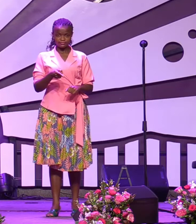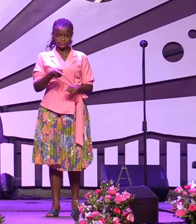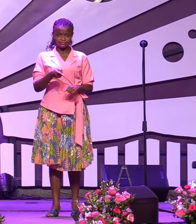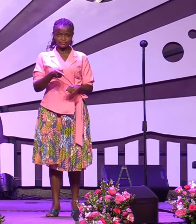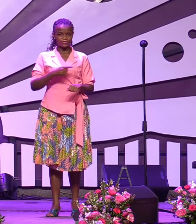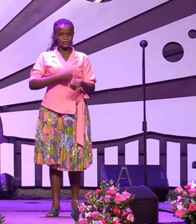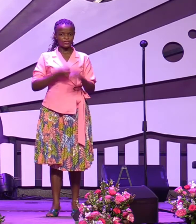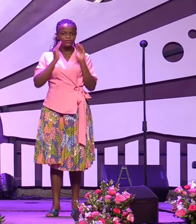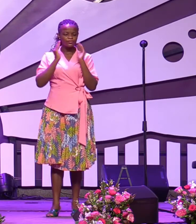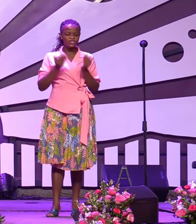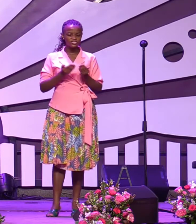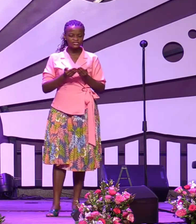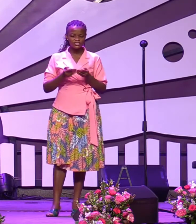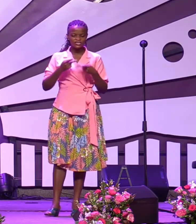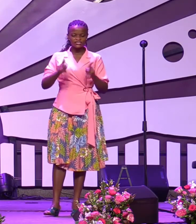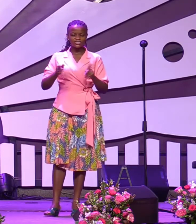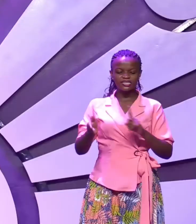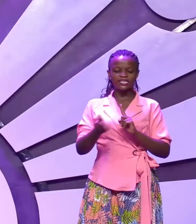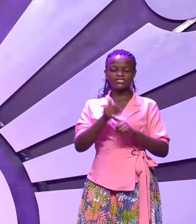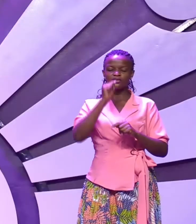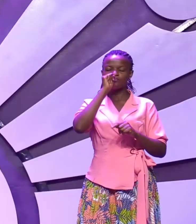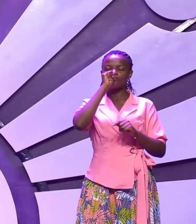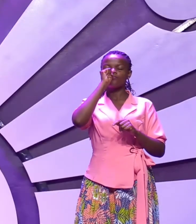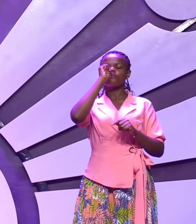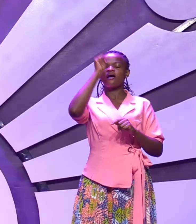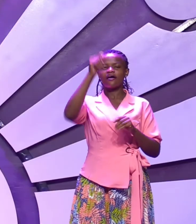where Moses would begin to have some pride in his heart.